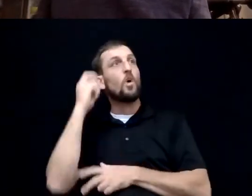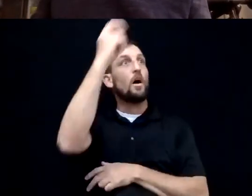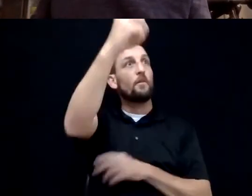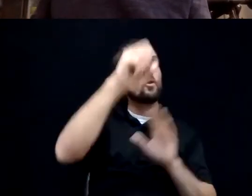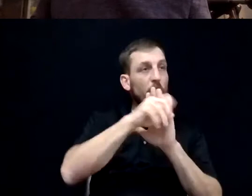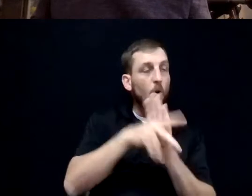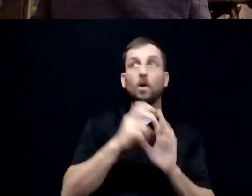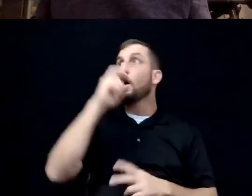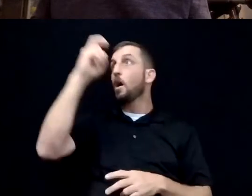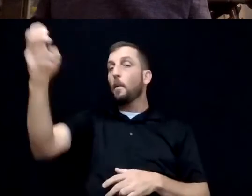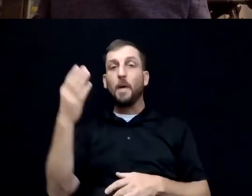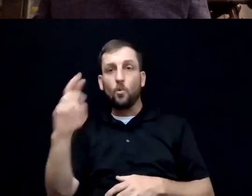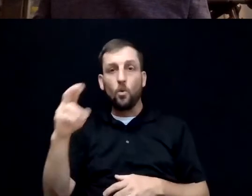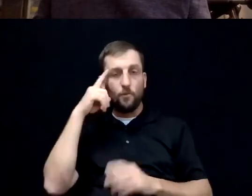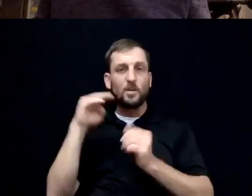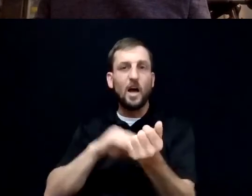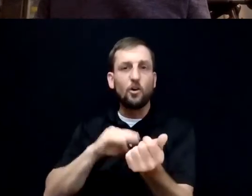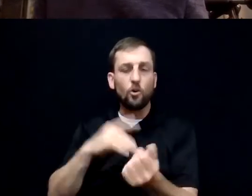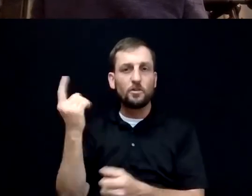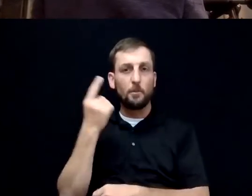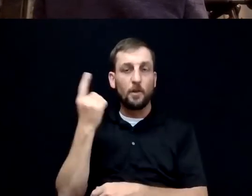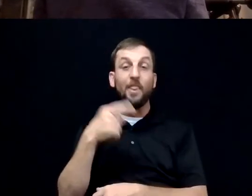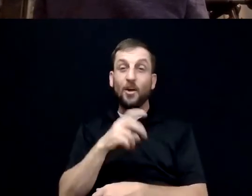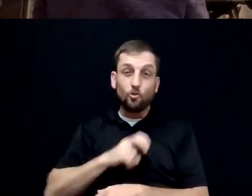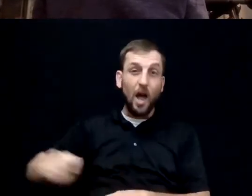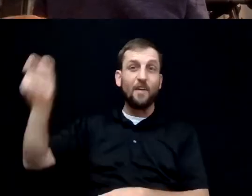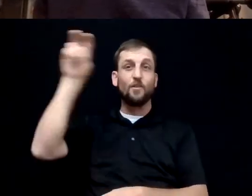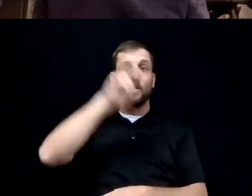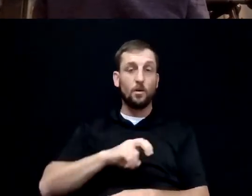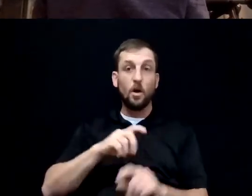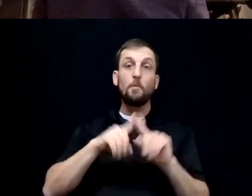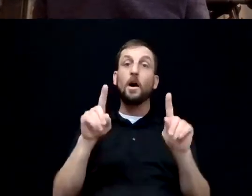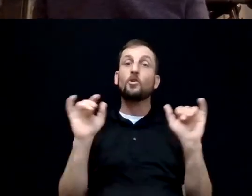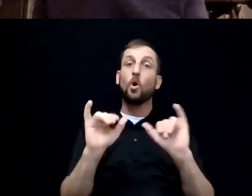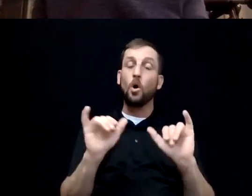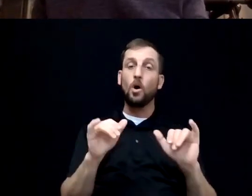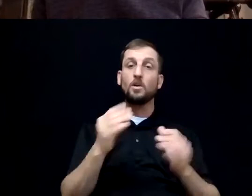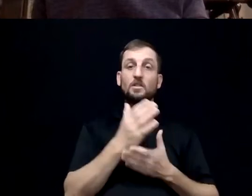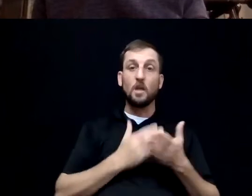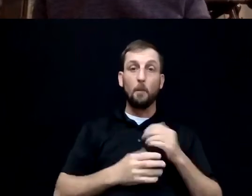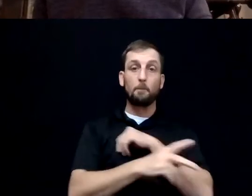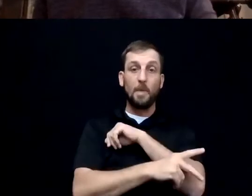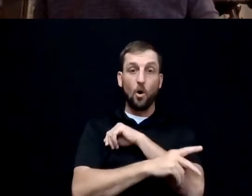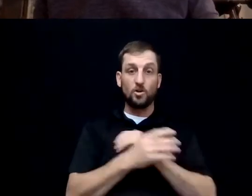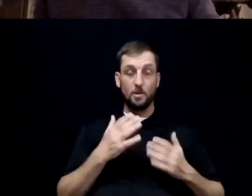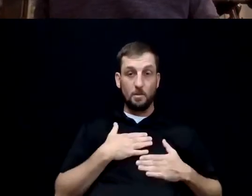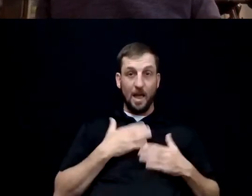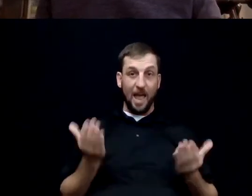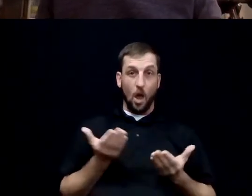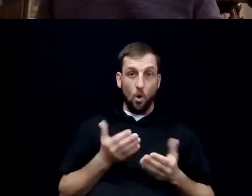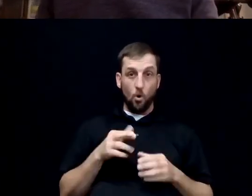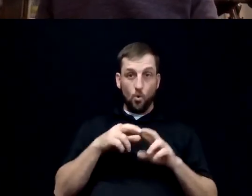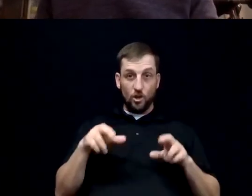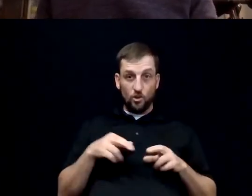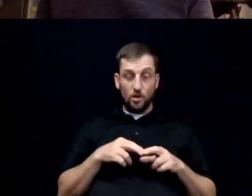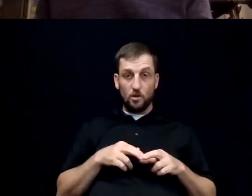folks travel all over the place. But again, we have parishes in our region that have nothing. And there is